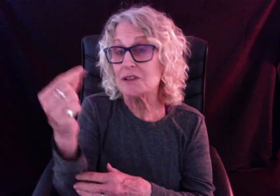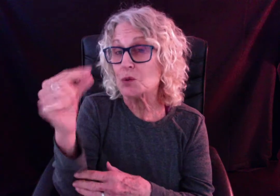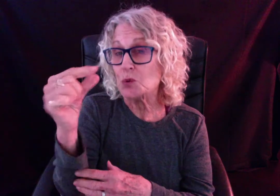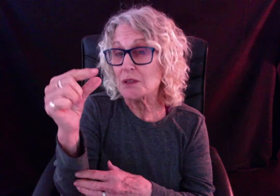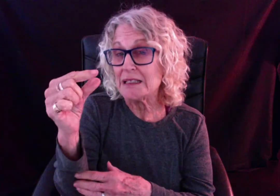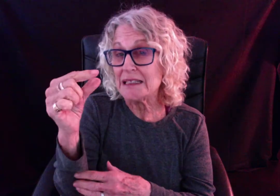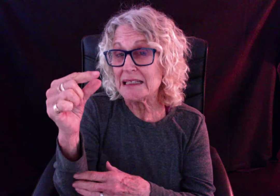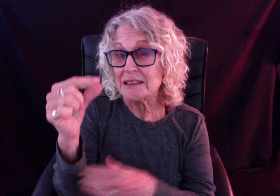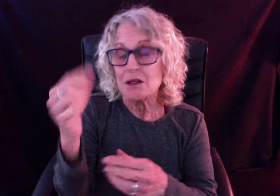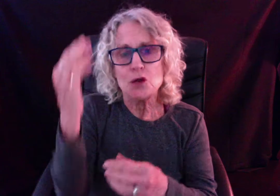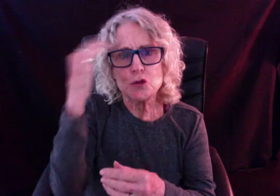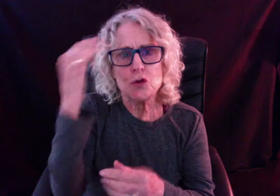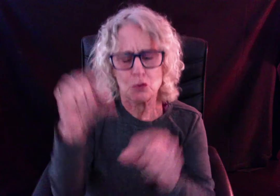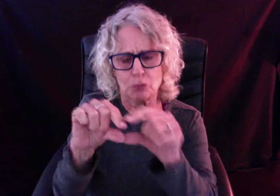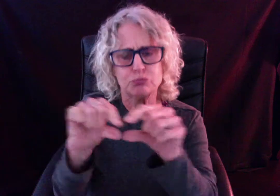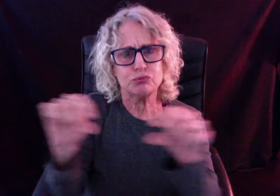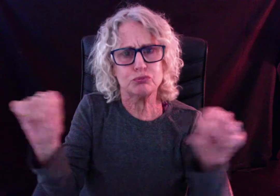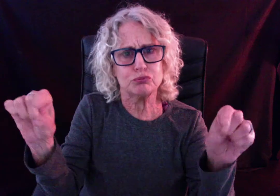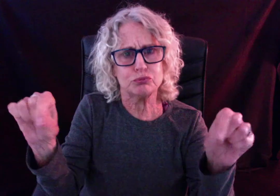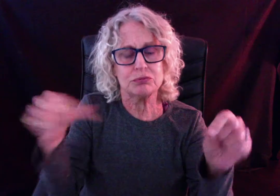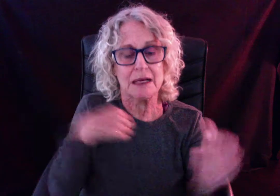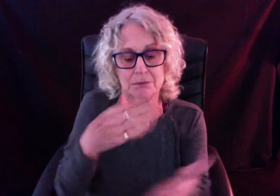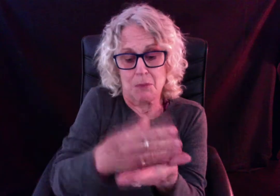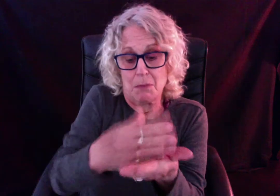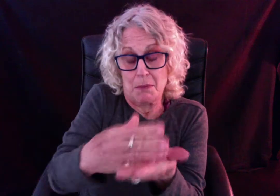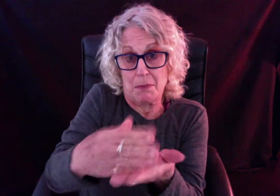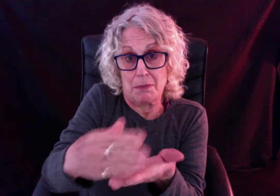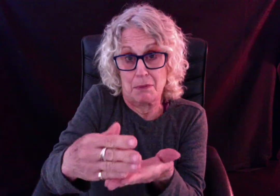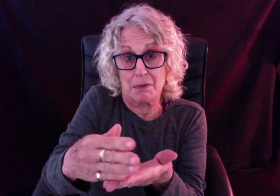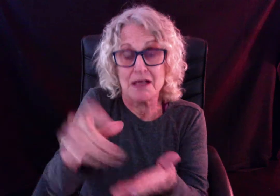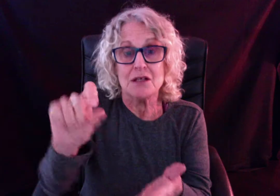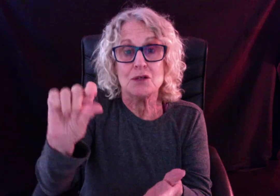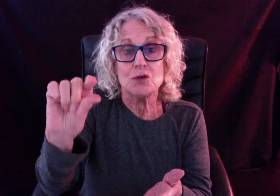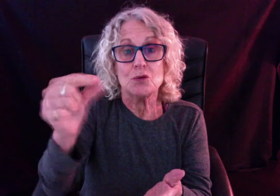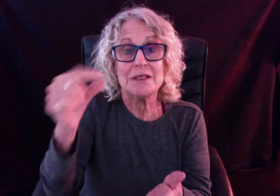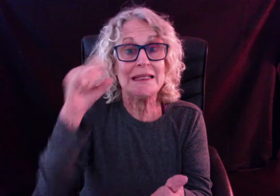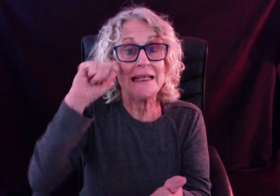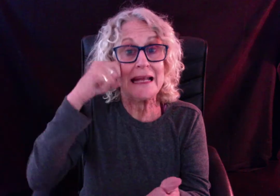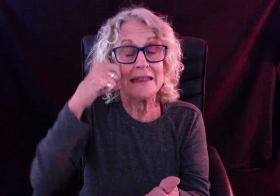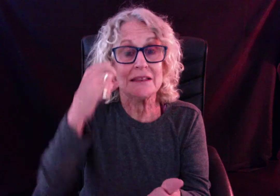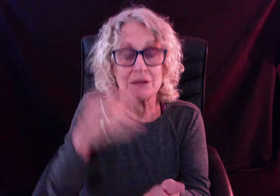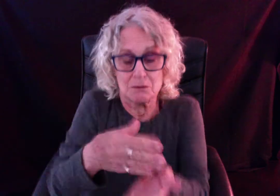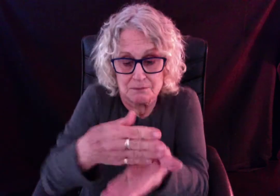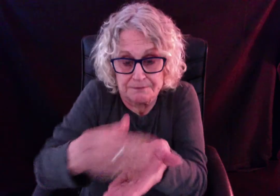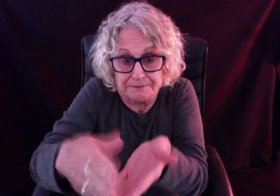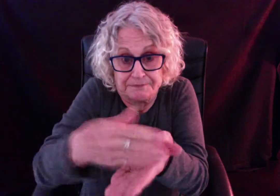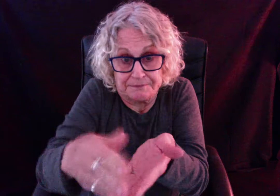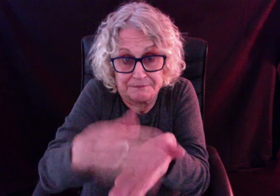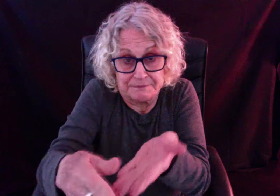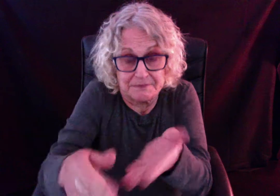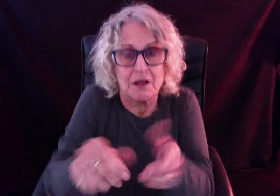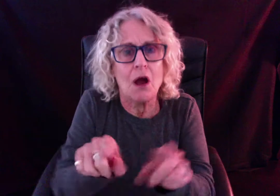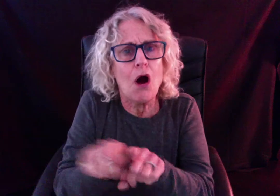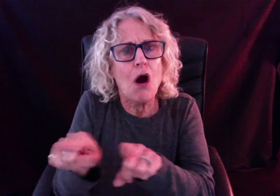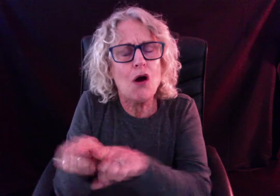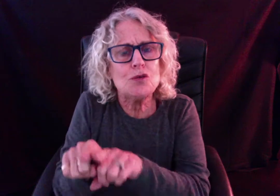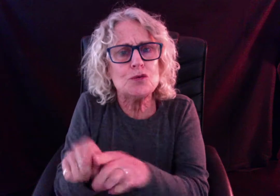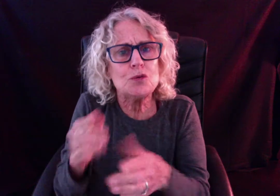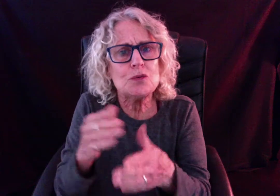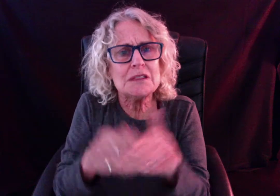the long green onions. I chopped them up and put them in with the ground beef. Also, some of the recipes said, that